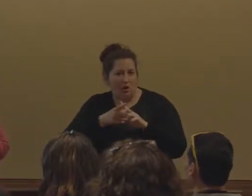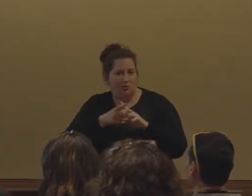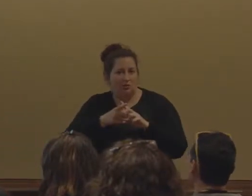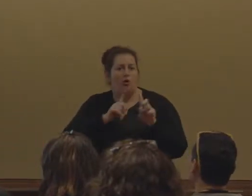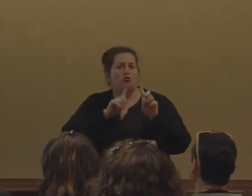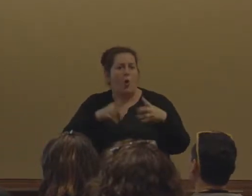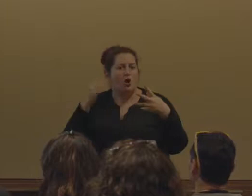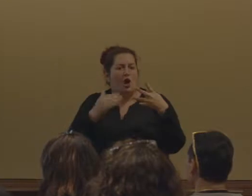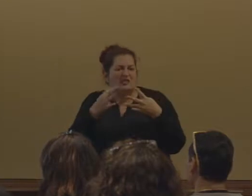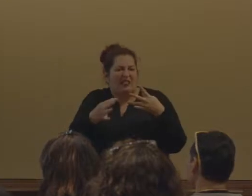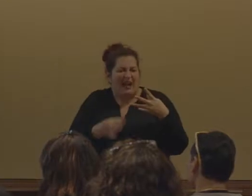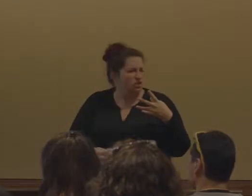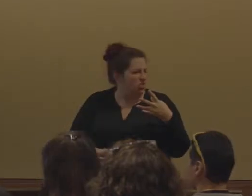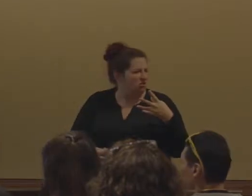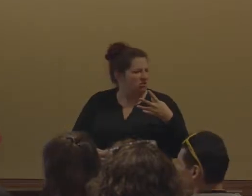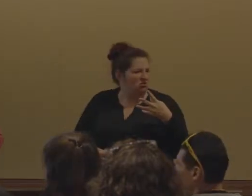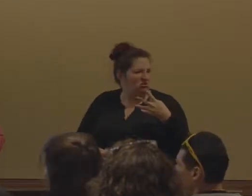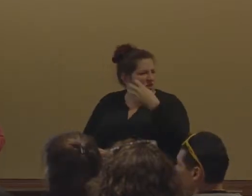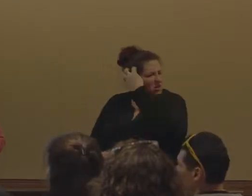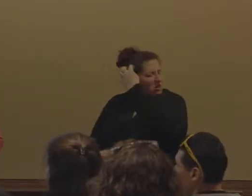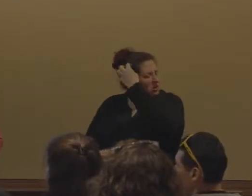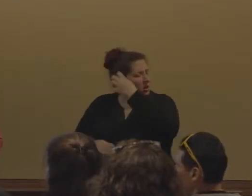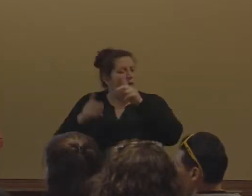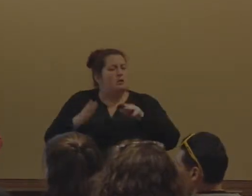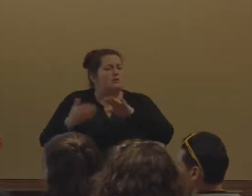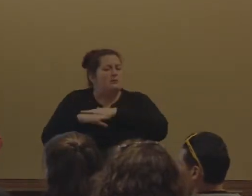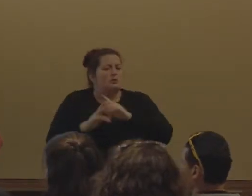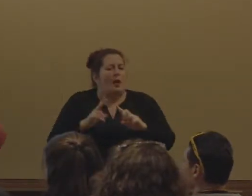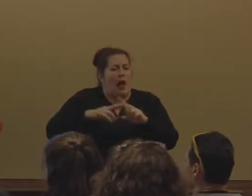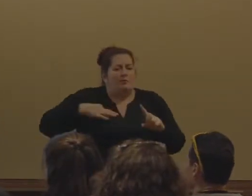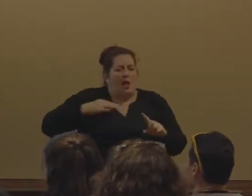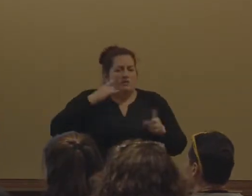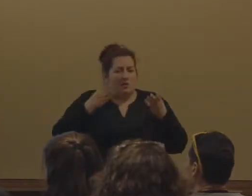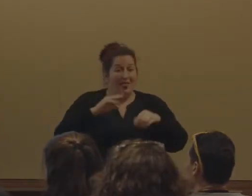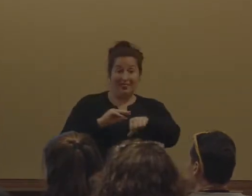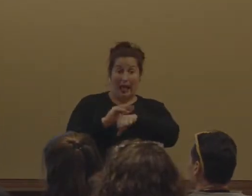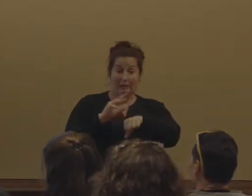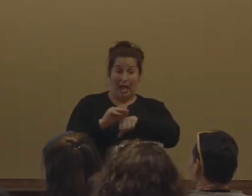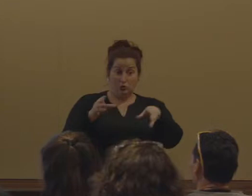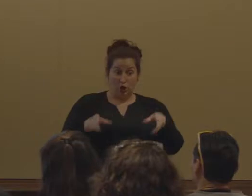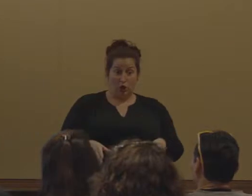selection. So when someone comes in and applies for services, our counselors,